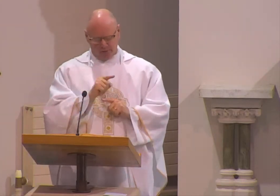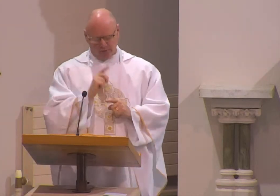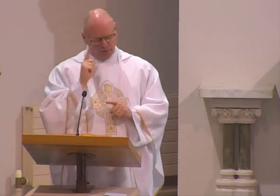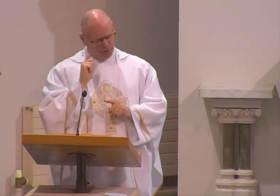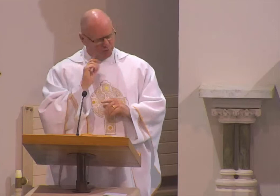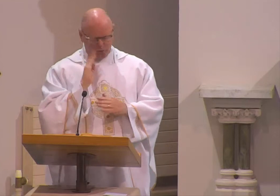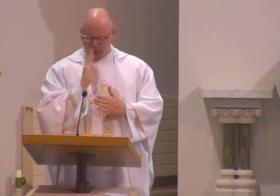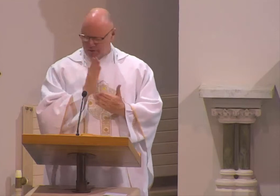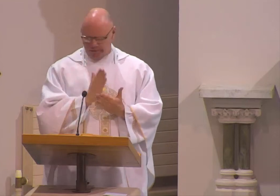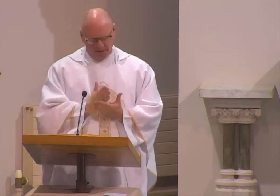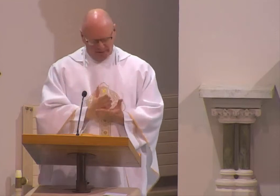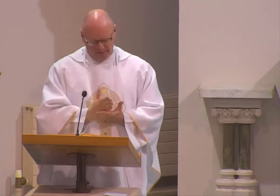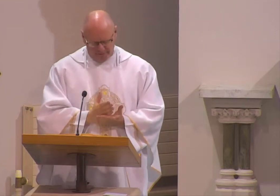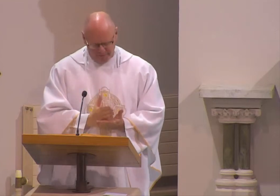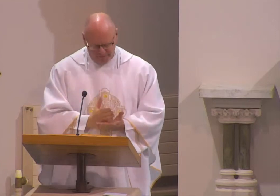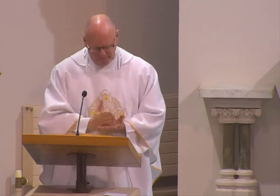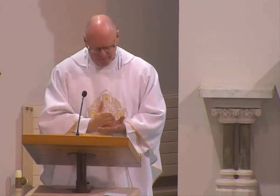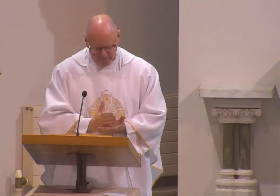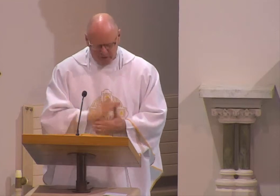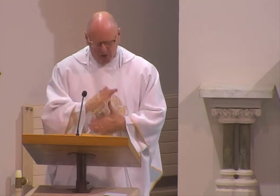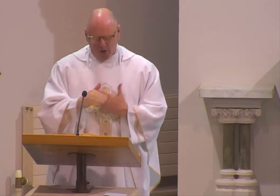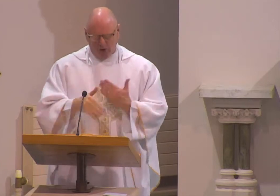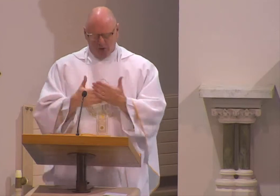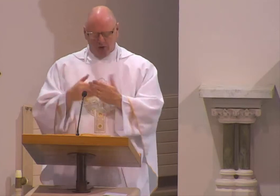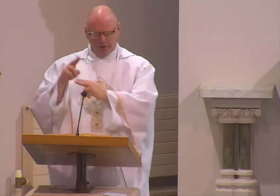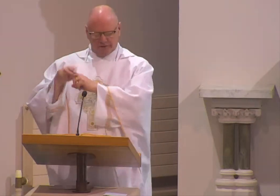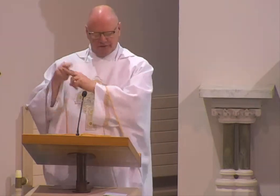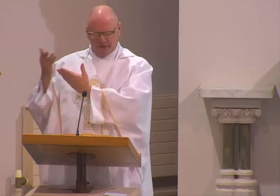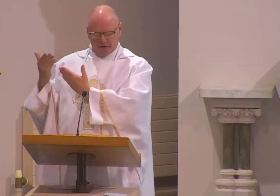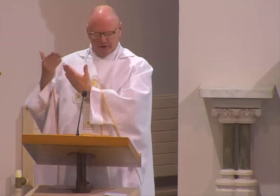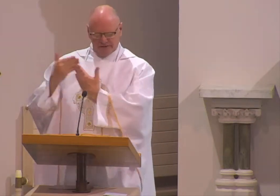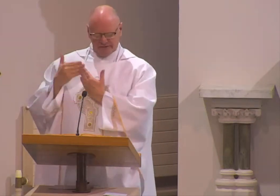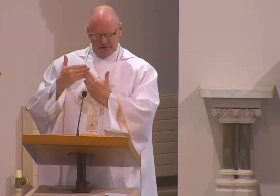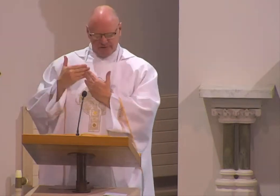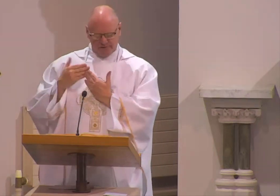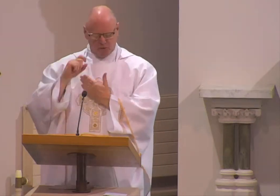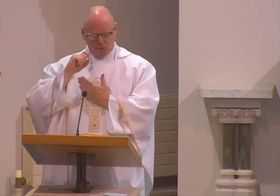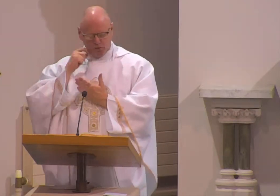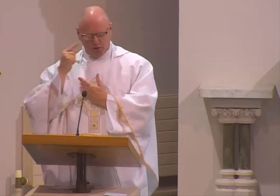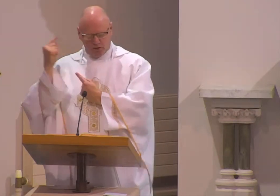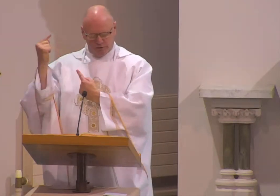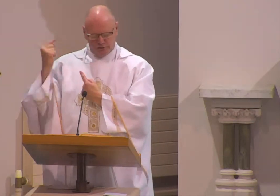you do not believe. All that the Father gives me will come to me,